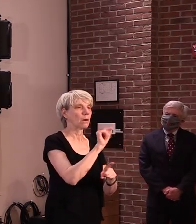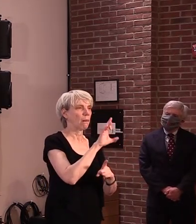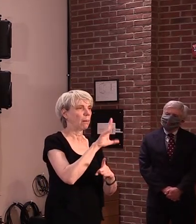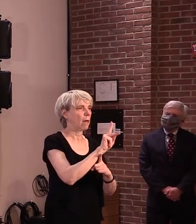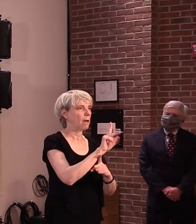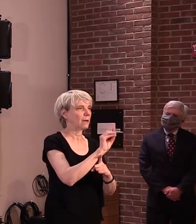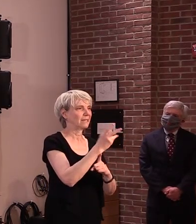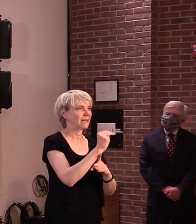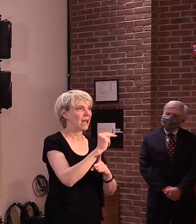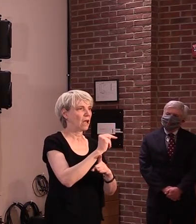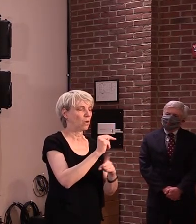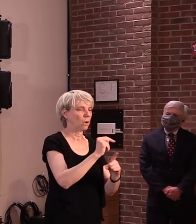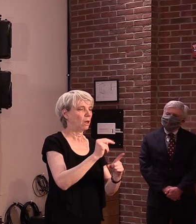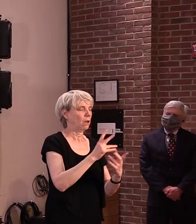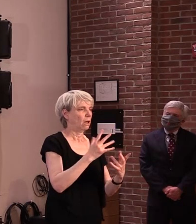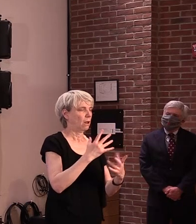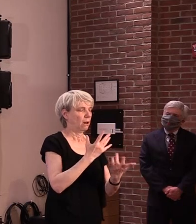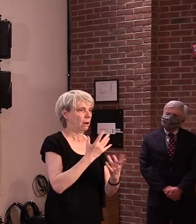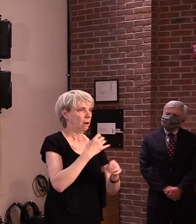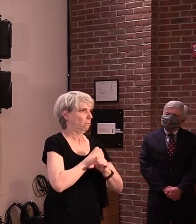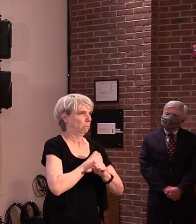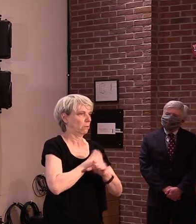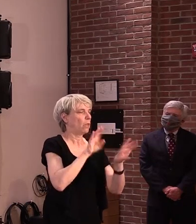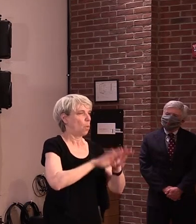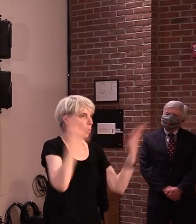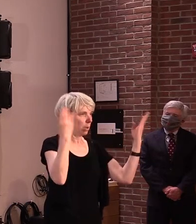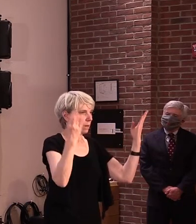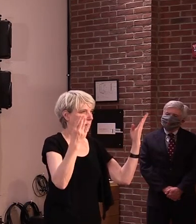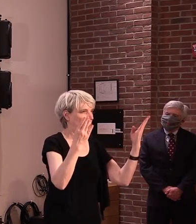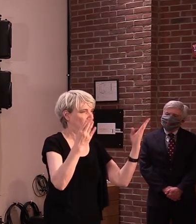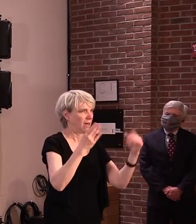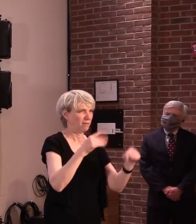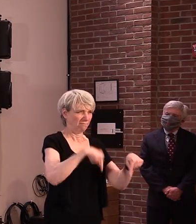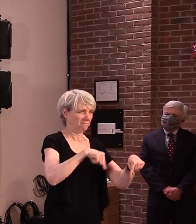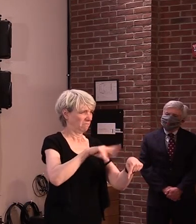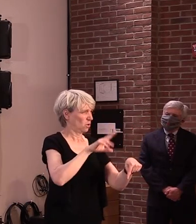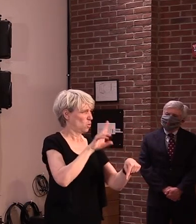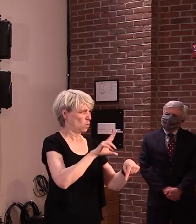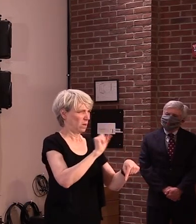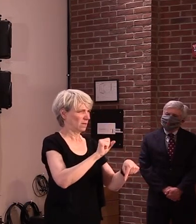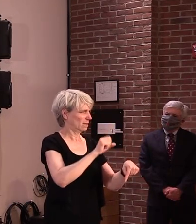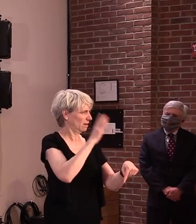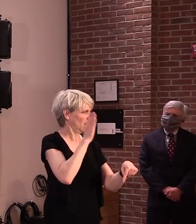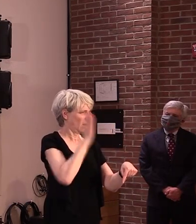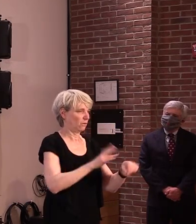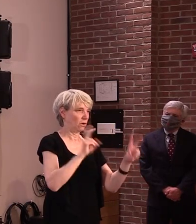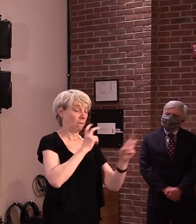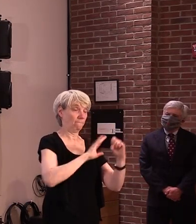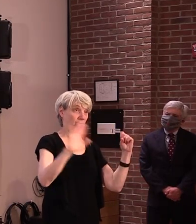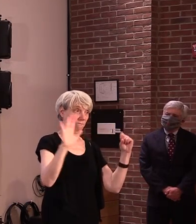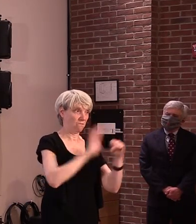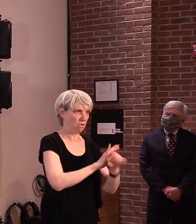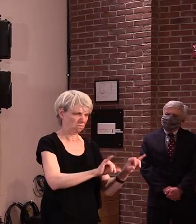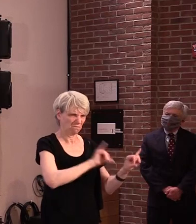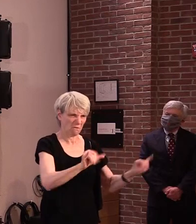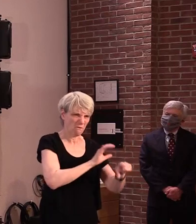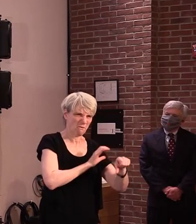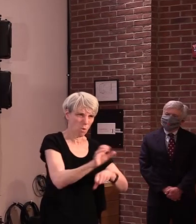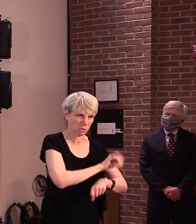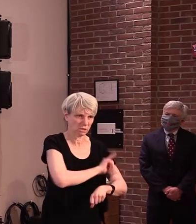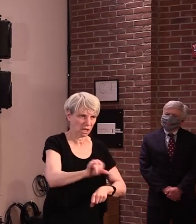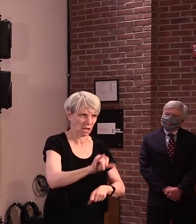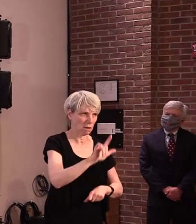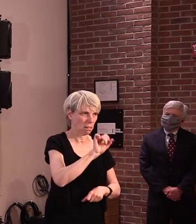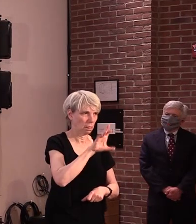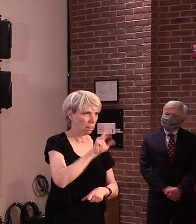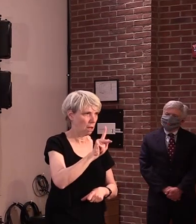apropos for the countries like China that actually formally did lock down, as opposed